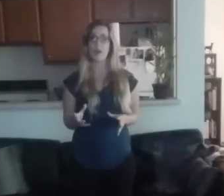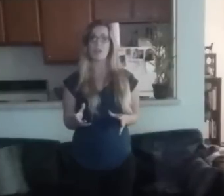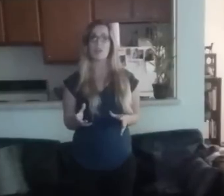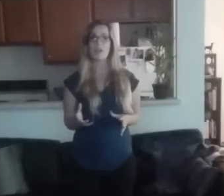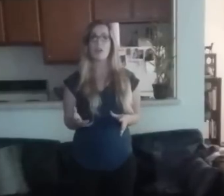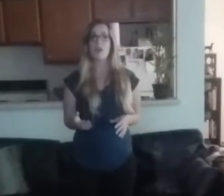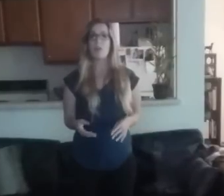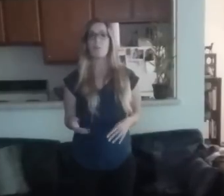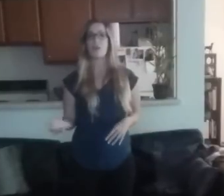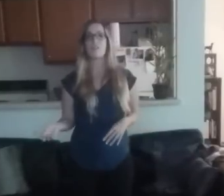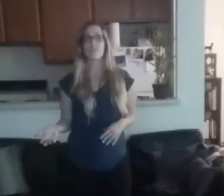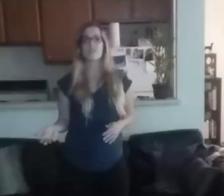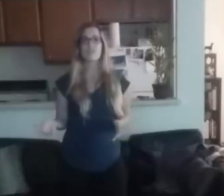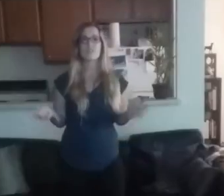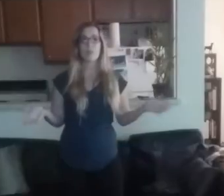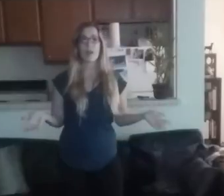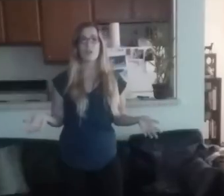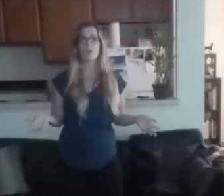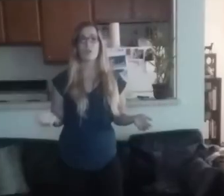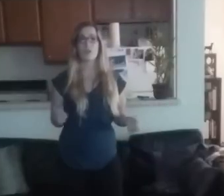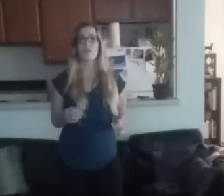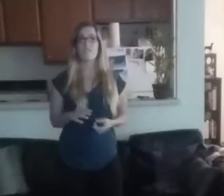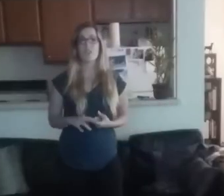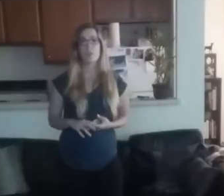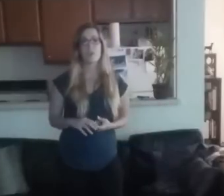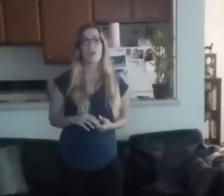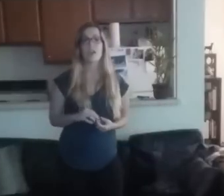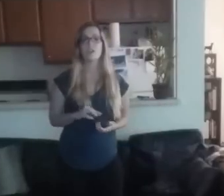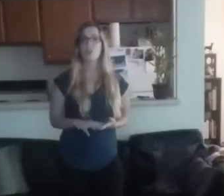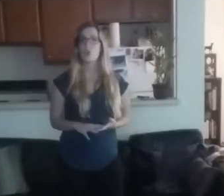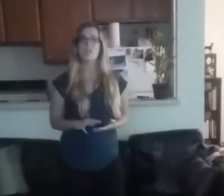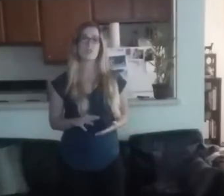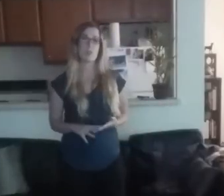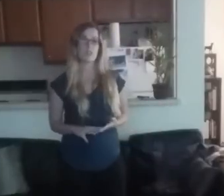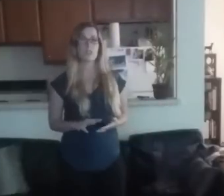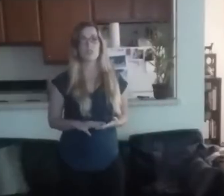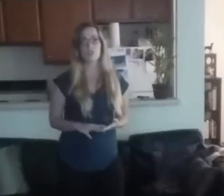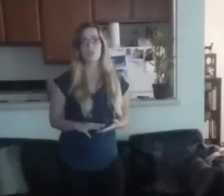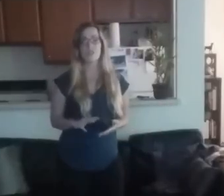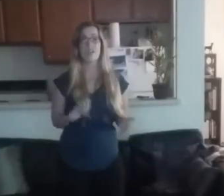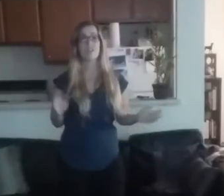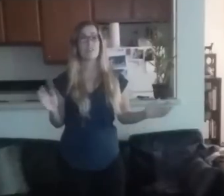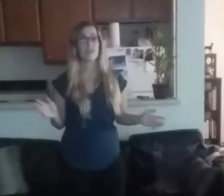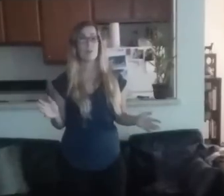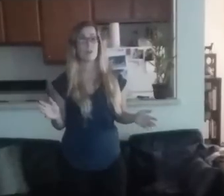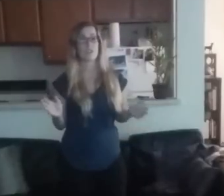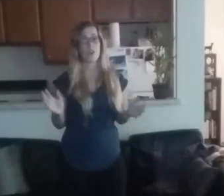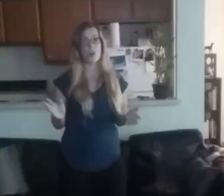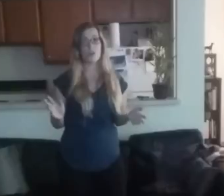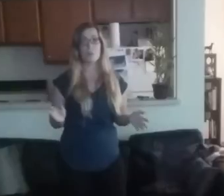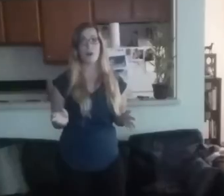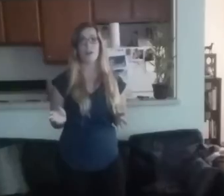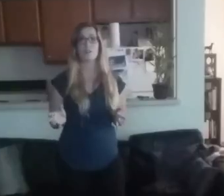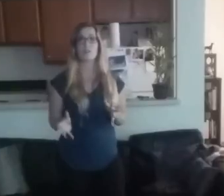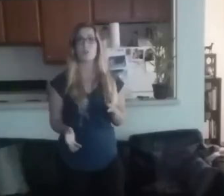body. Blood vessels, spinal cord, vertebrae, joints, muscles, nerves, and ligaments all combine to